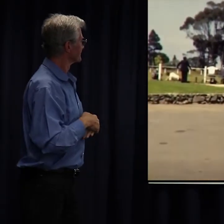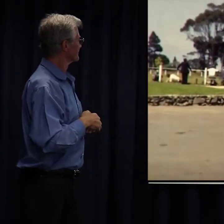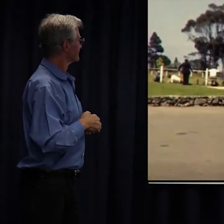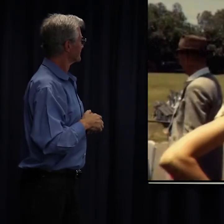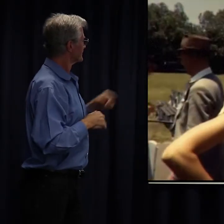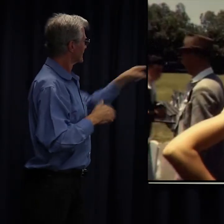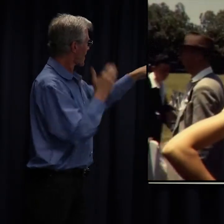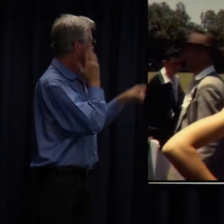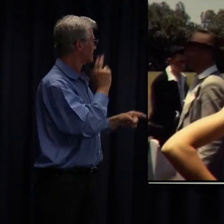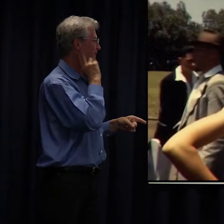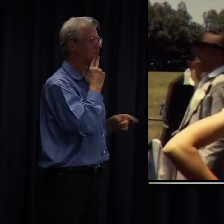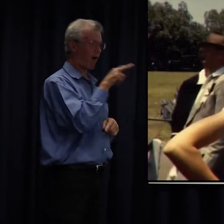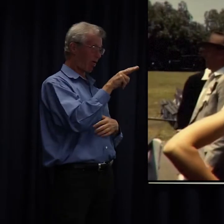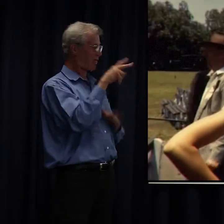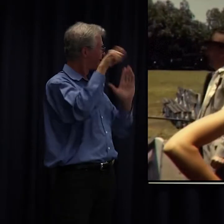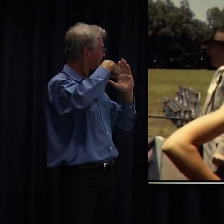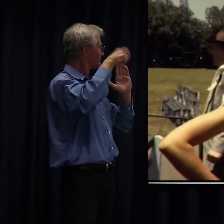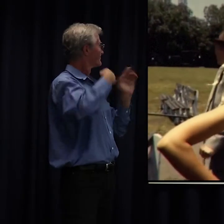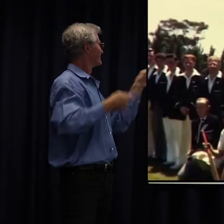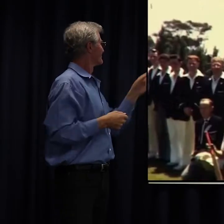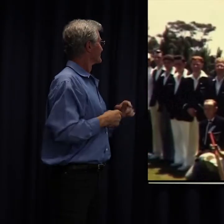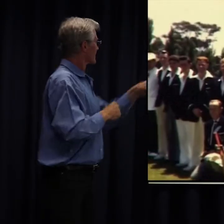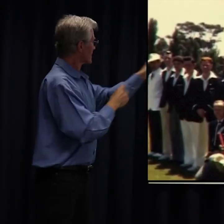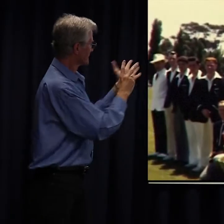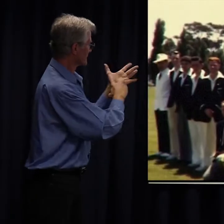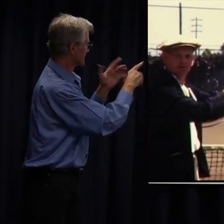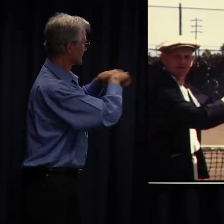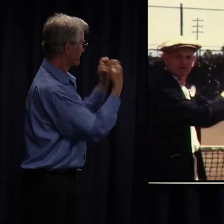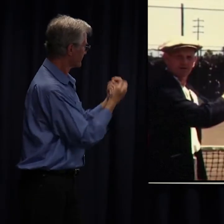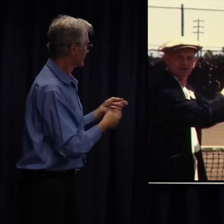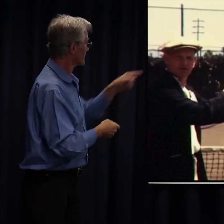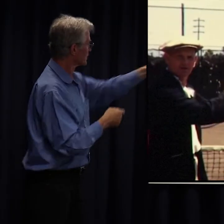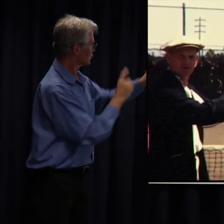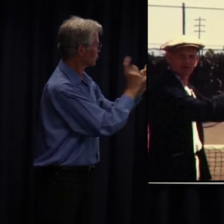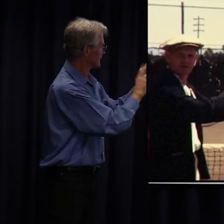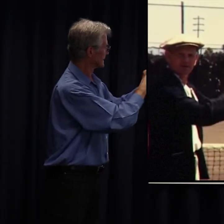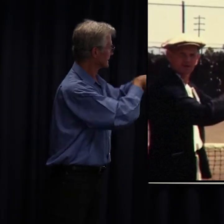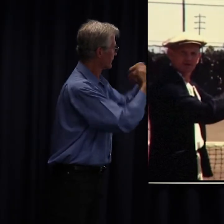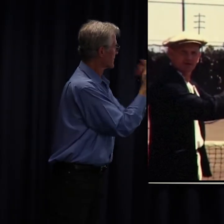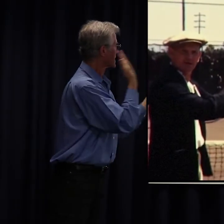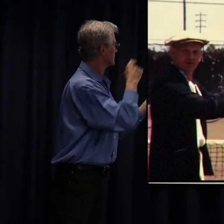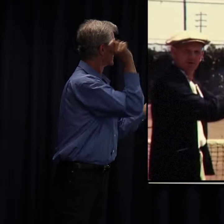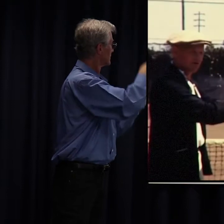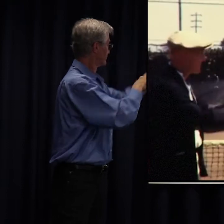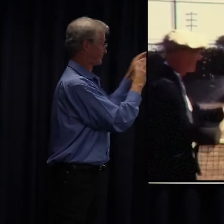team and some visitors. That woman's bedazzled by the camera. Here we have